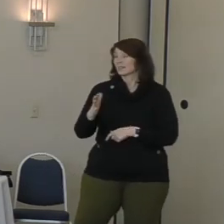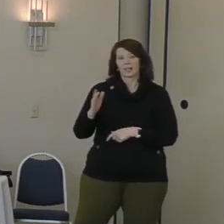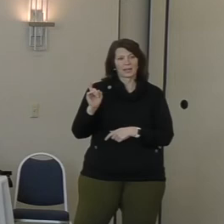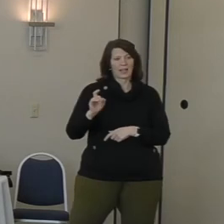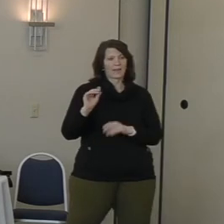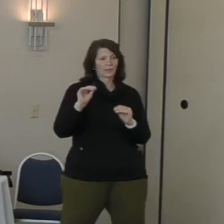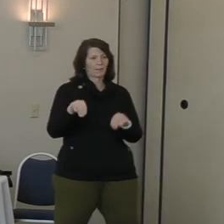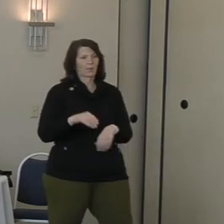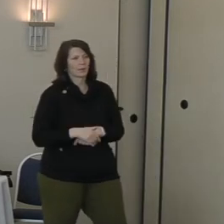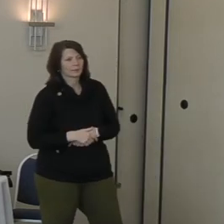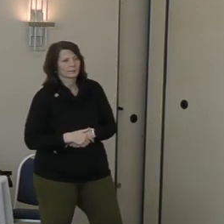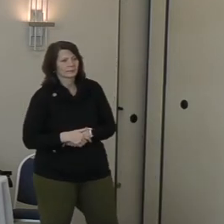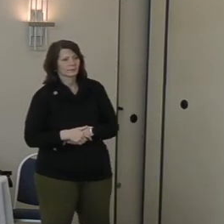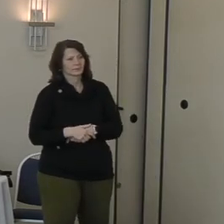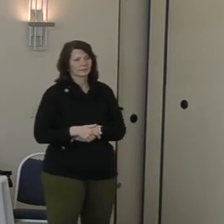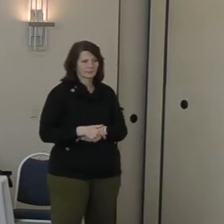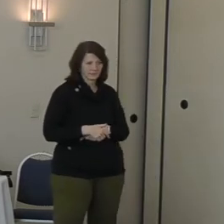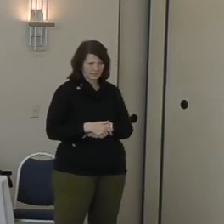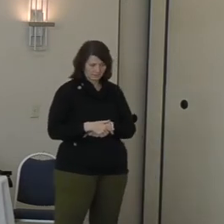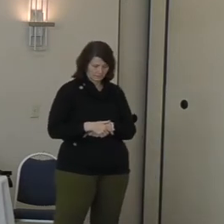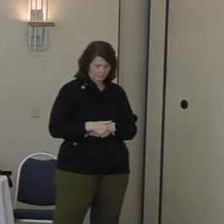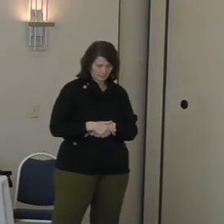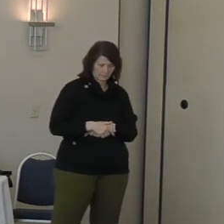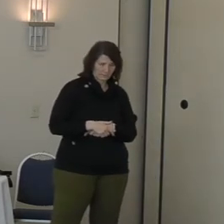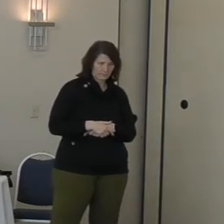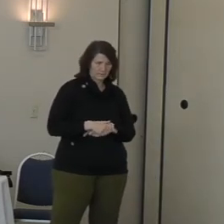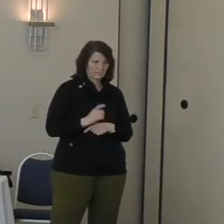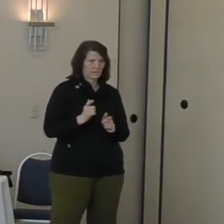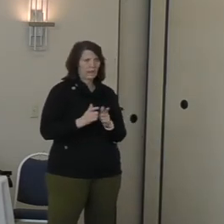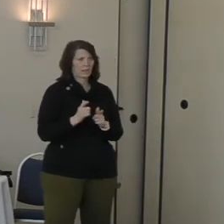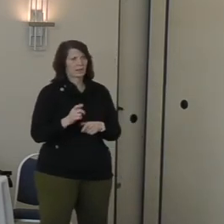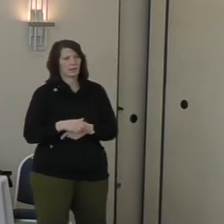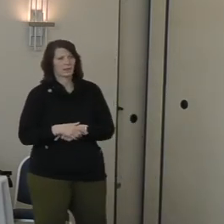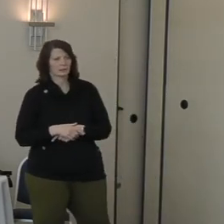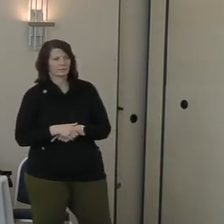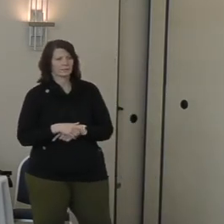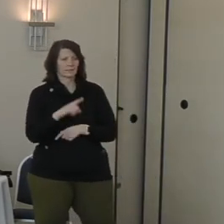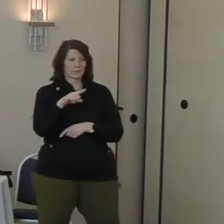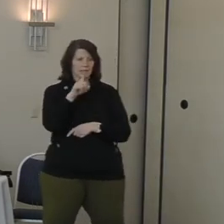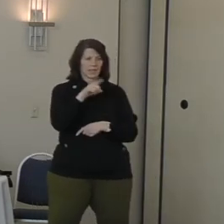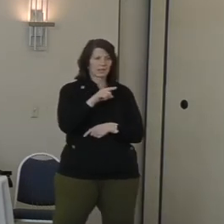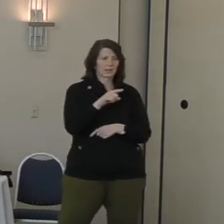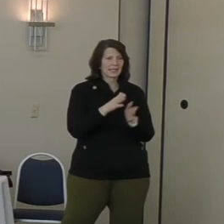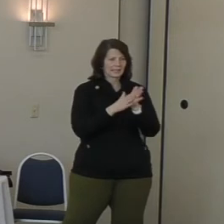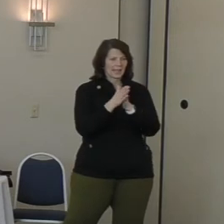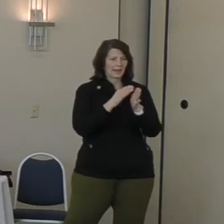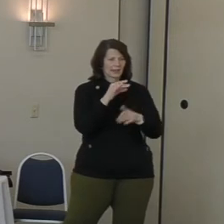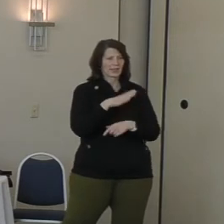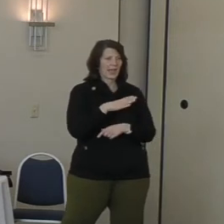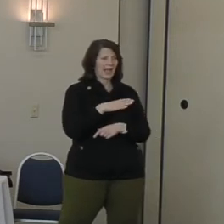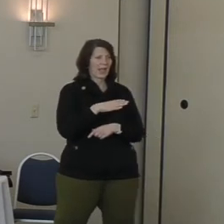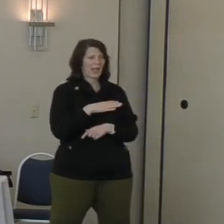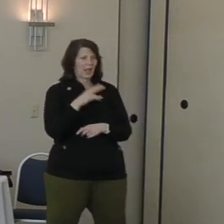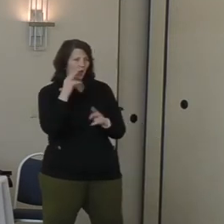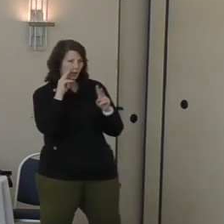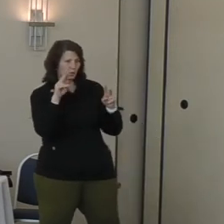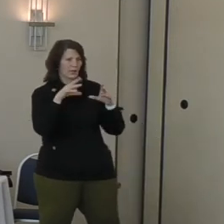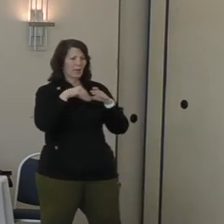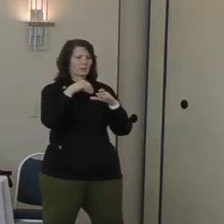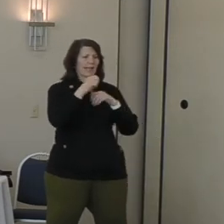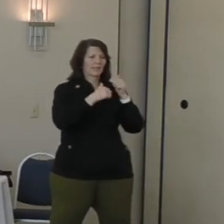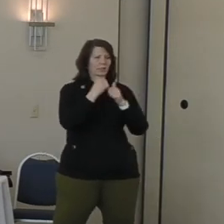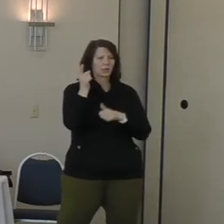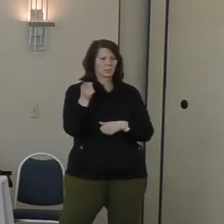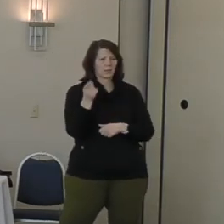put little, we'll say carrots in there to incentivize guys to look outside the structure when it's